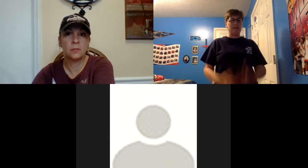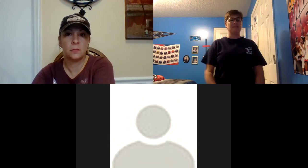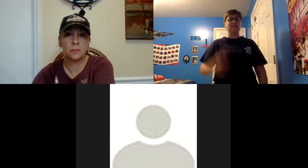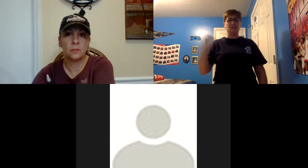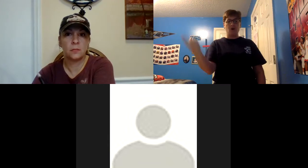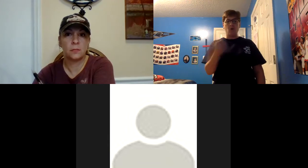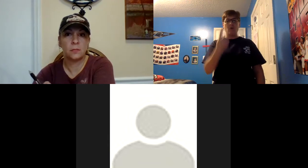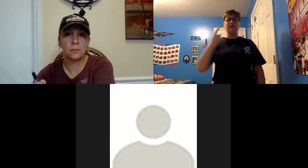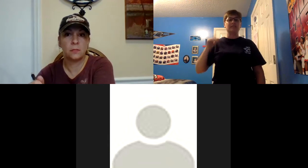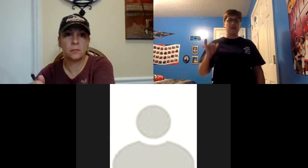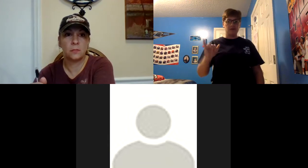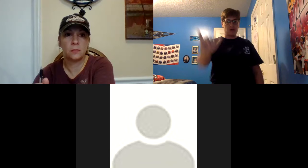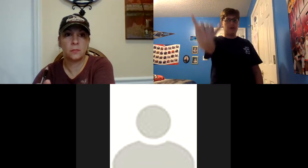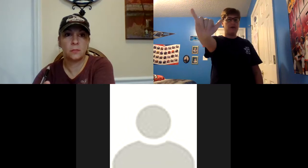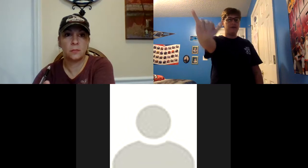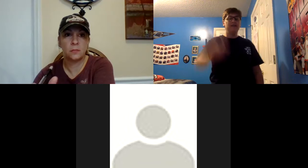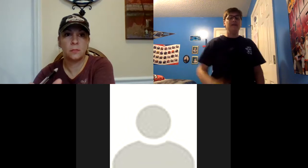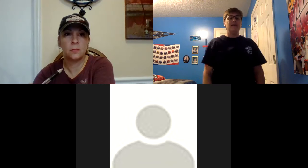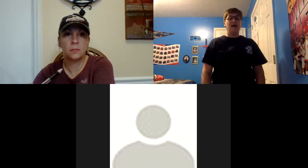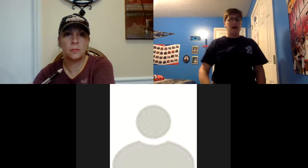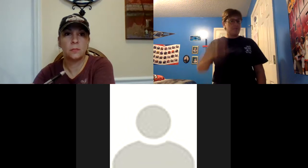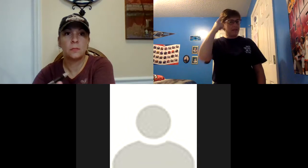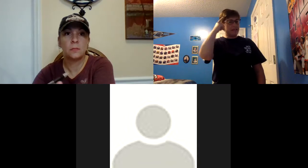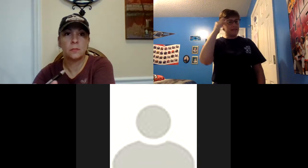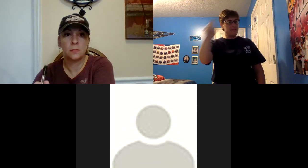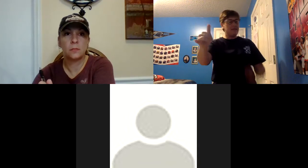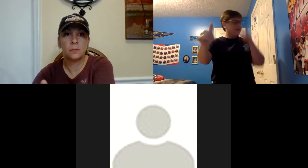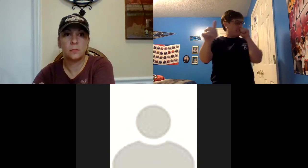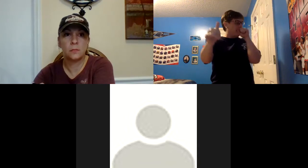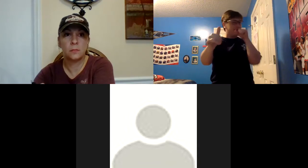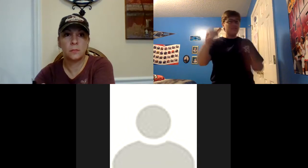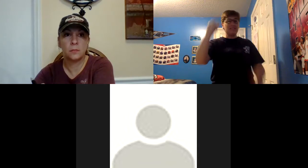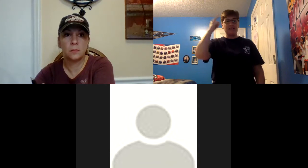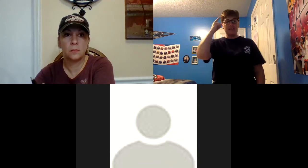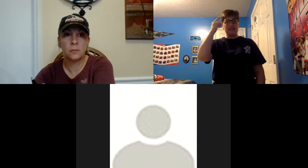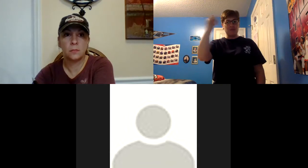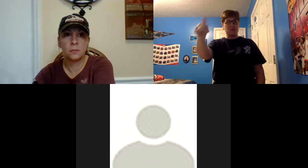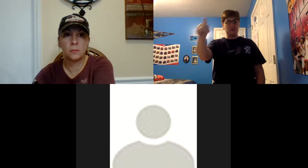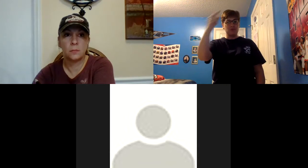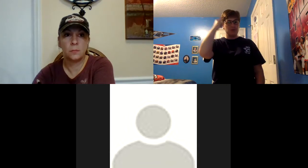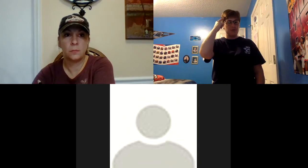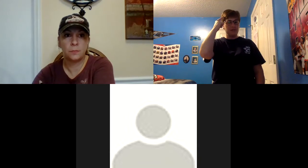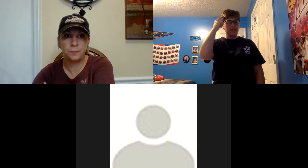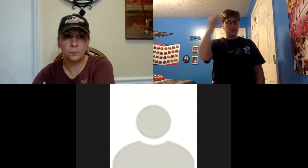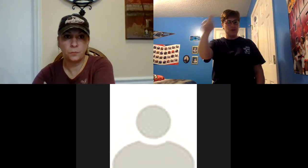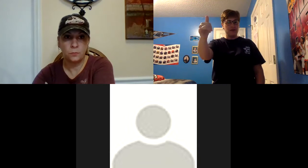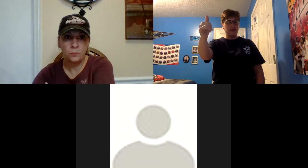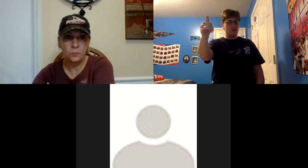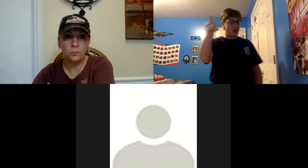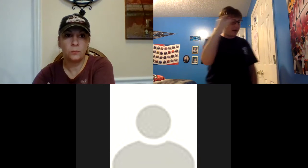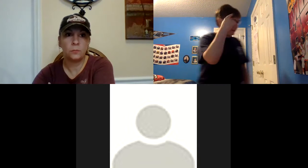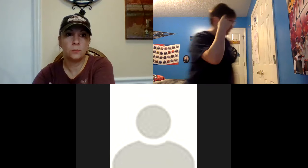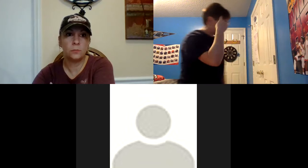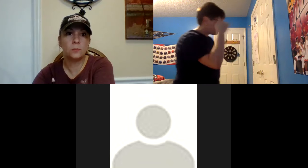it means, that it's always, and it goes on and on. But like I said, I've seen a lot of deaf people just do here and